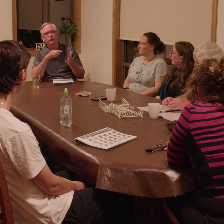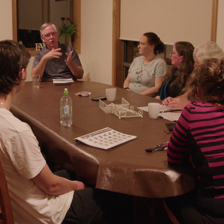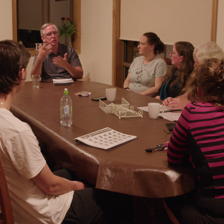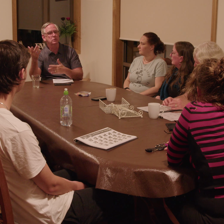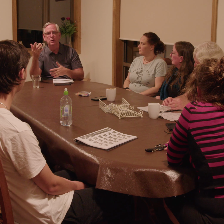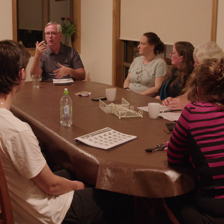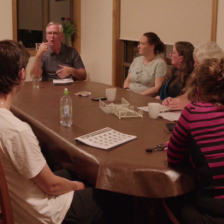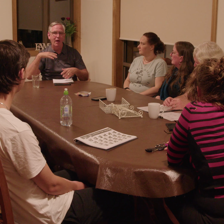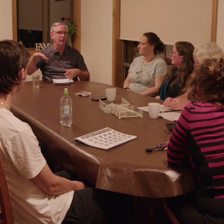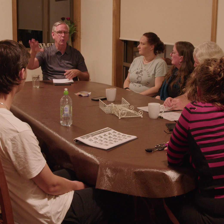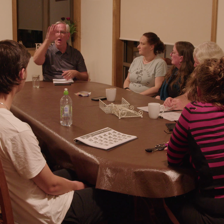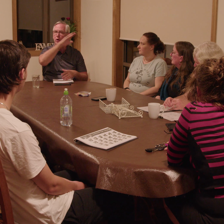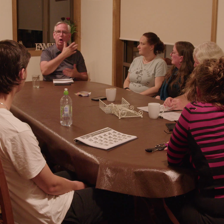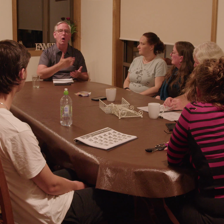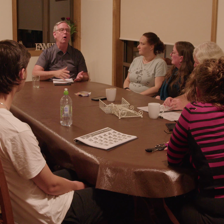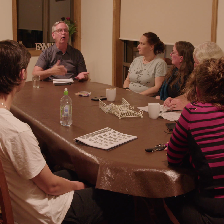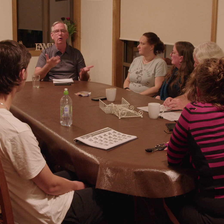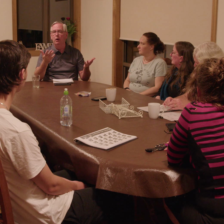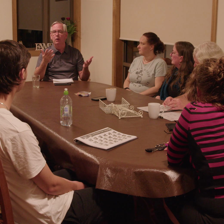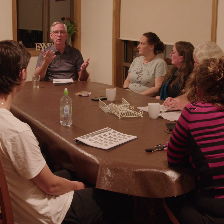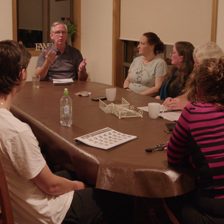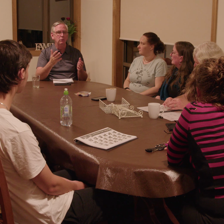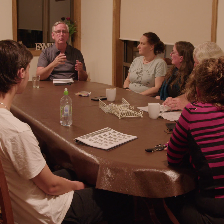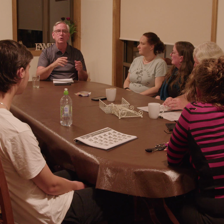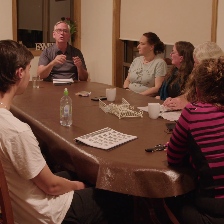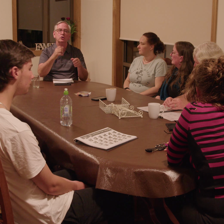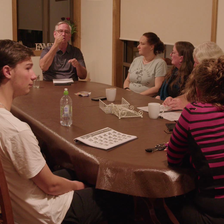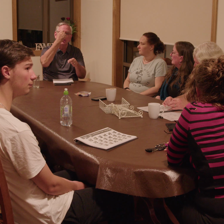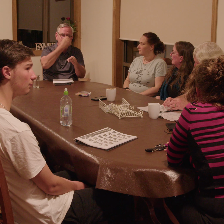John chapter 3, everywhere I go,